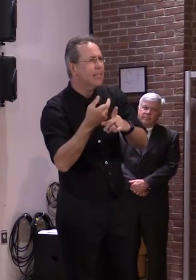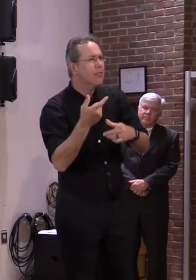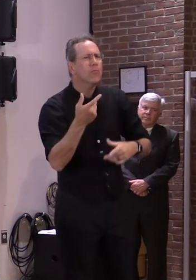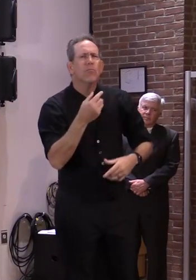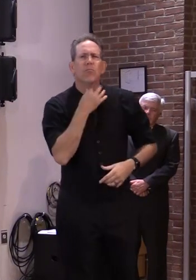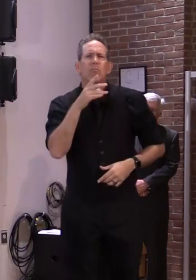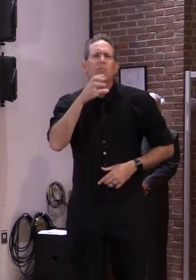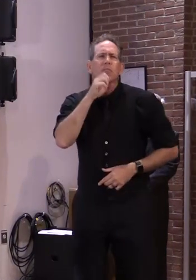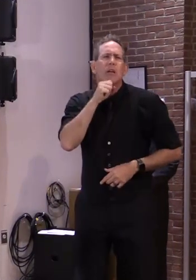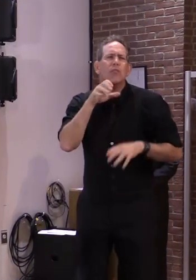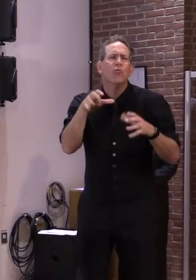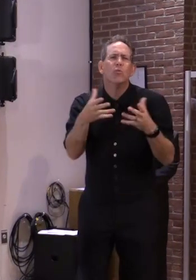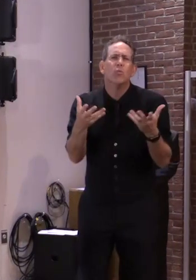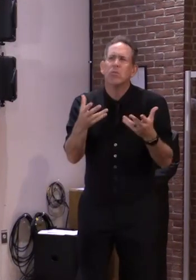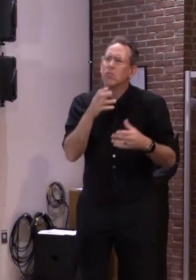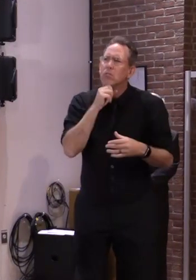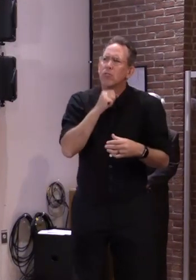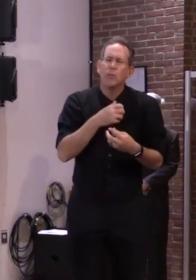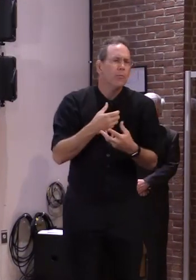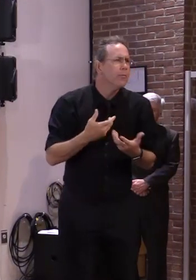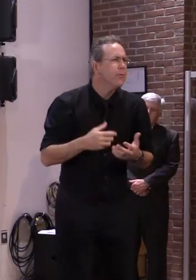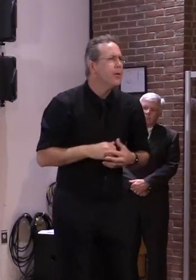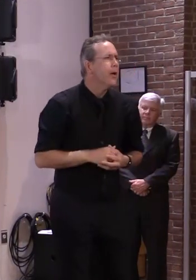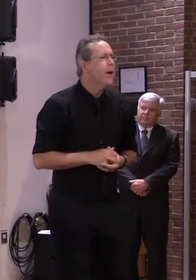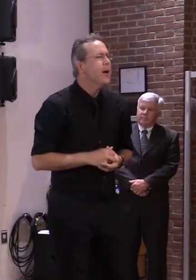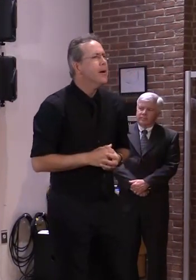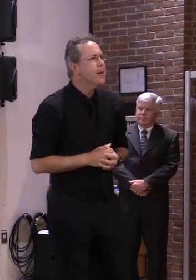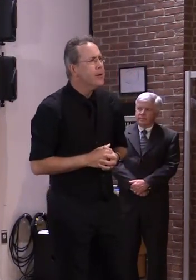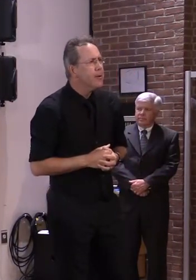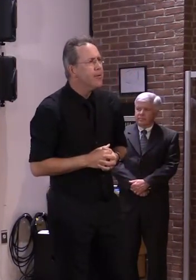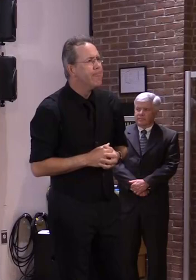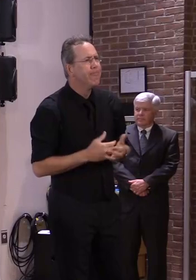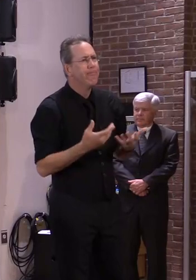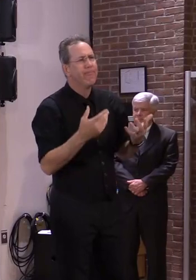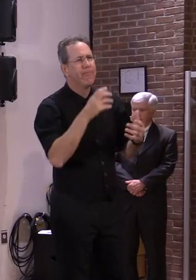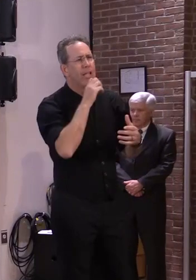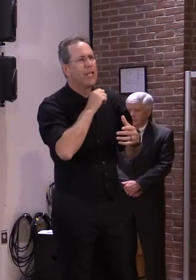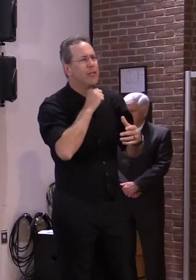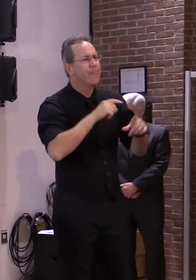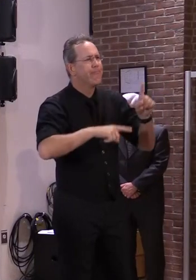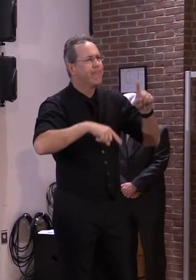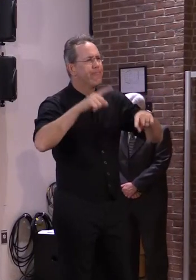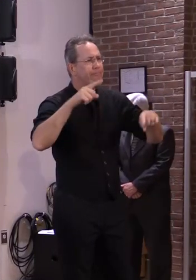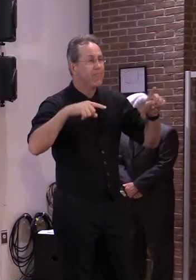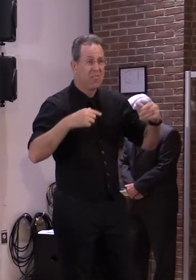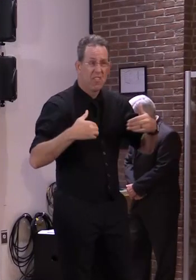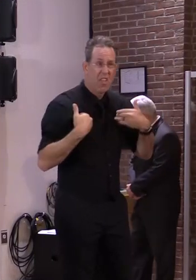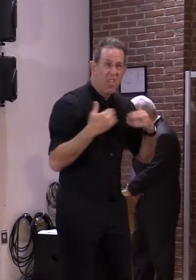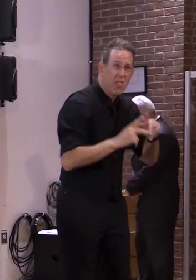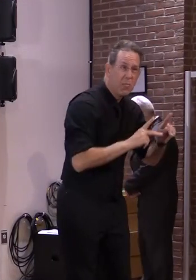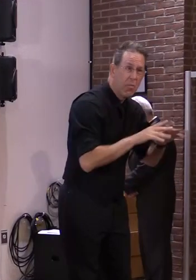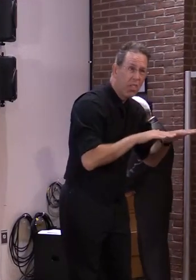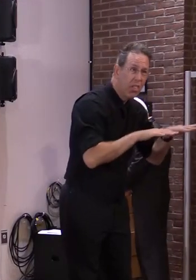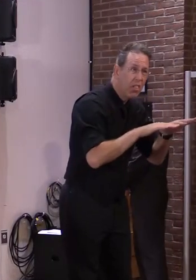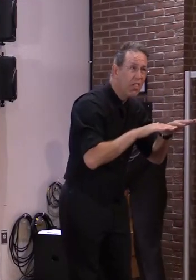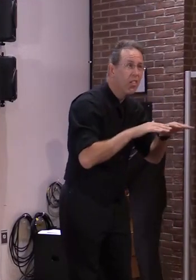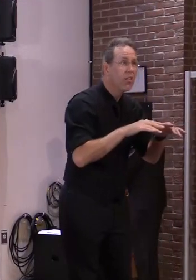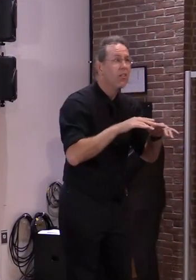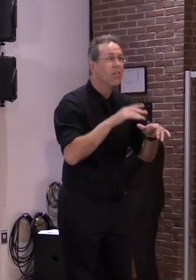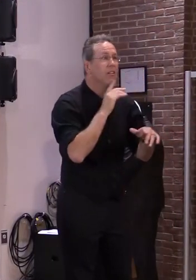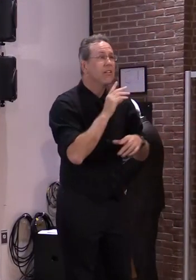the ages have been quite varied, from very young, like in single digits, to